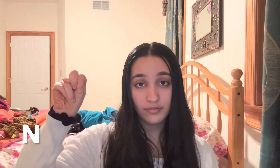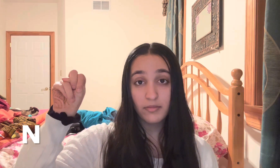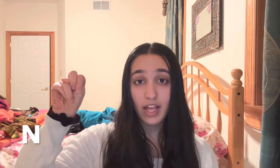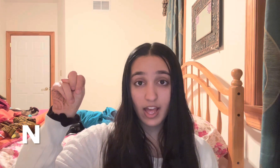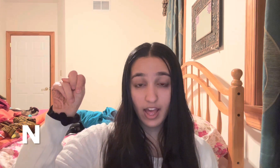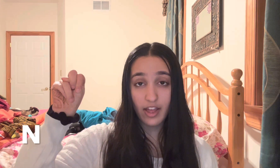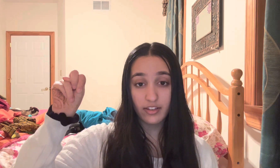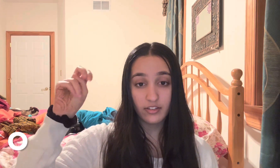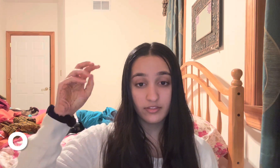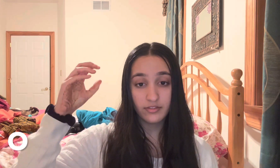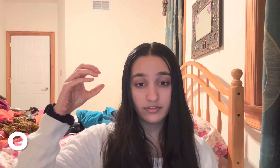N,